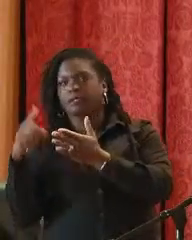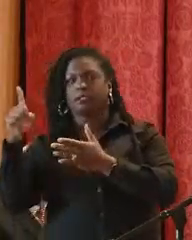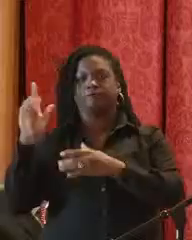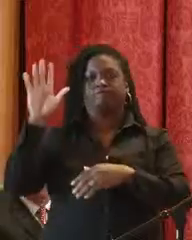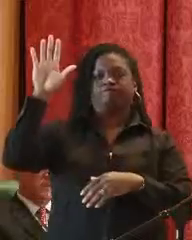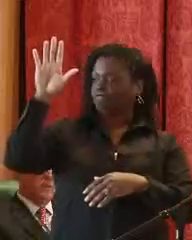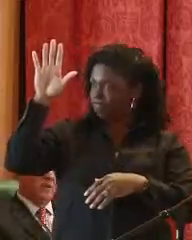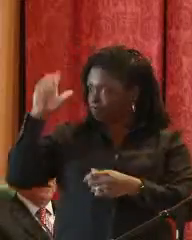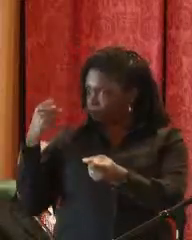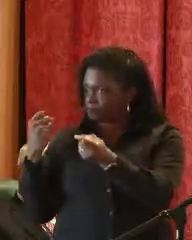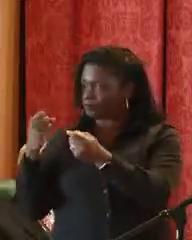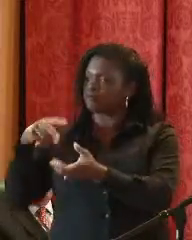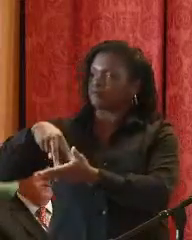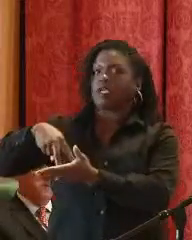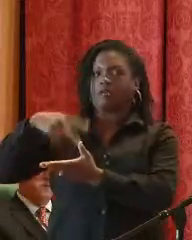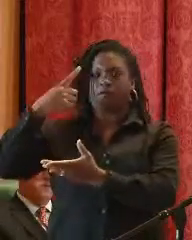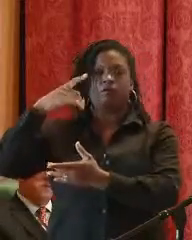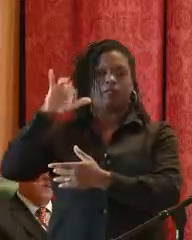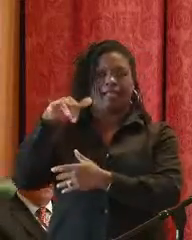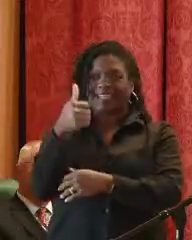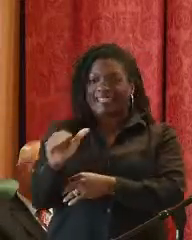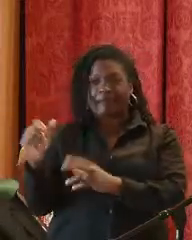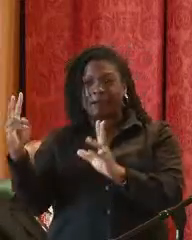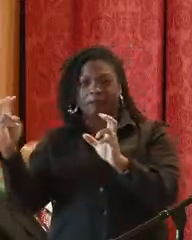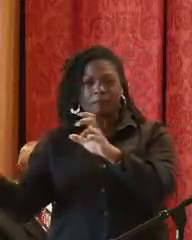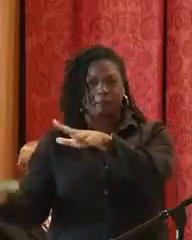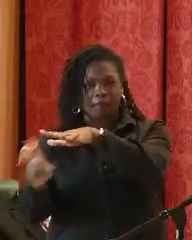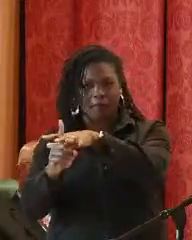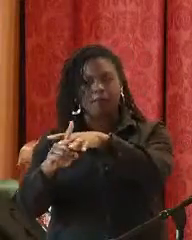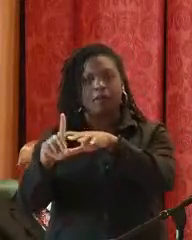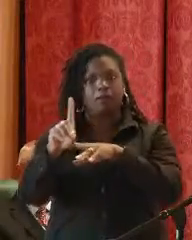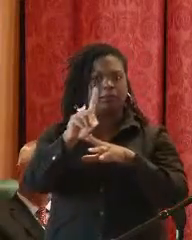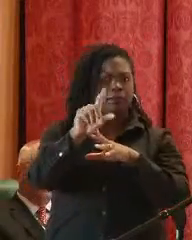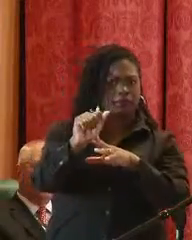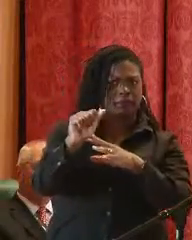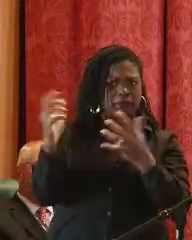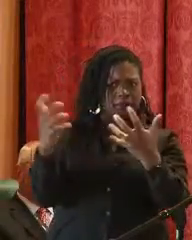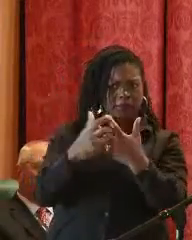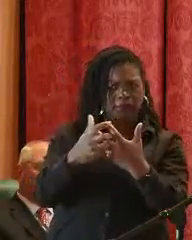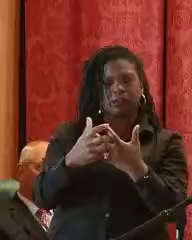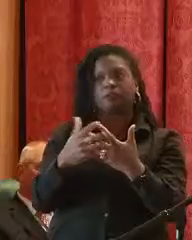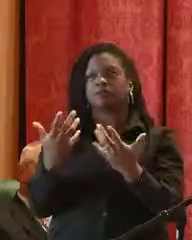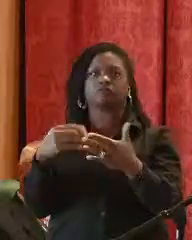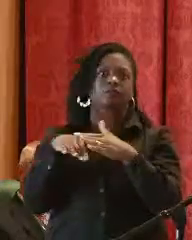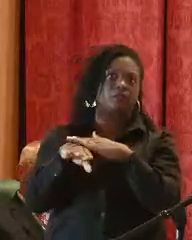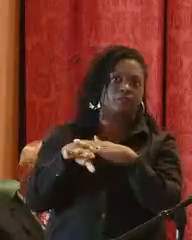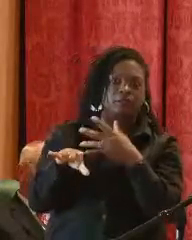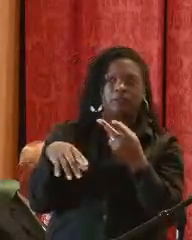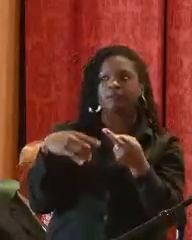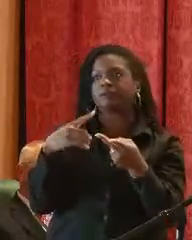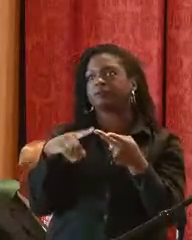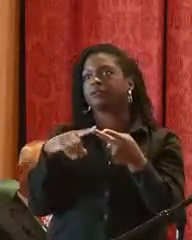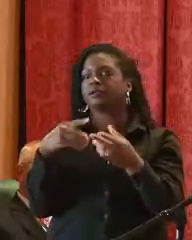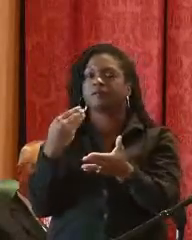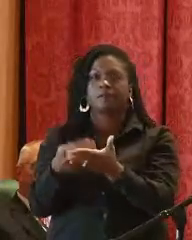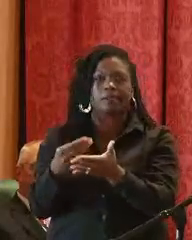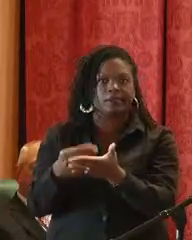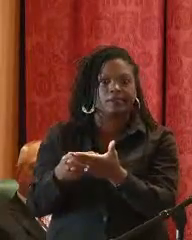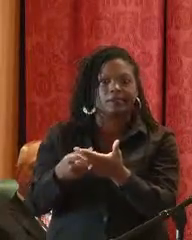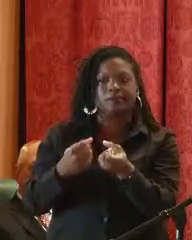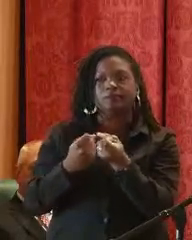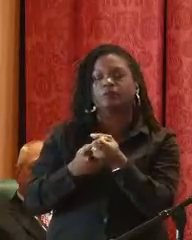issues may have on the disability community. Whether it be accessibility,